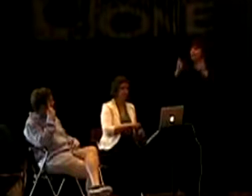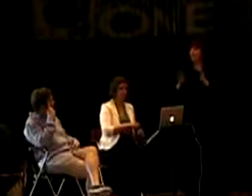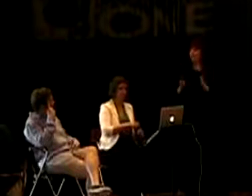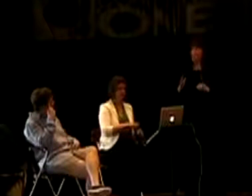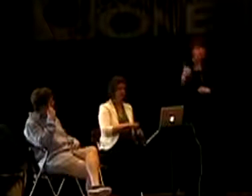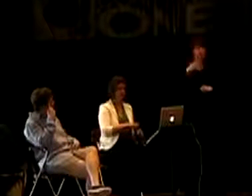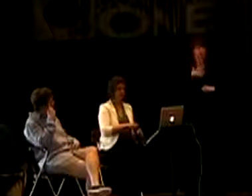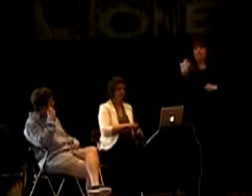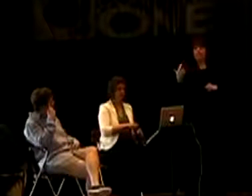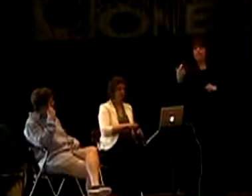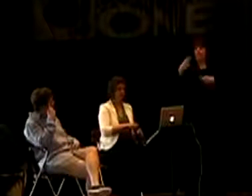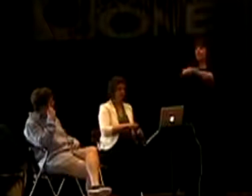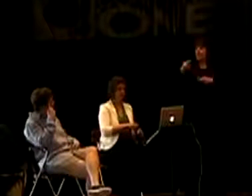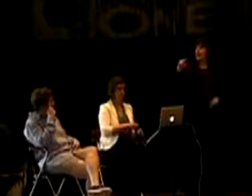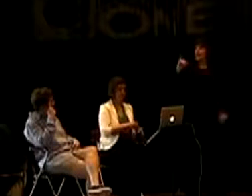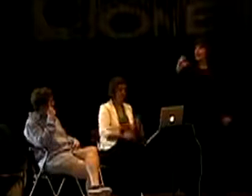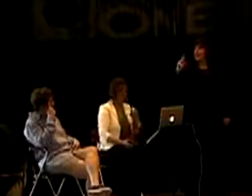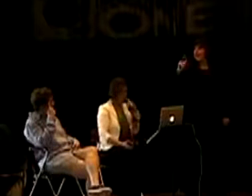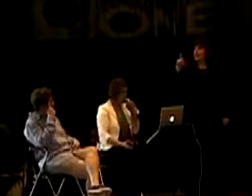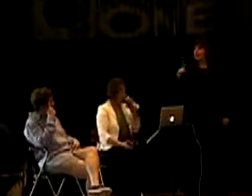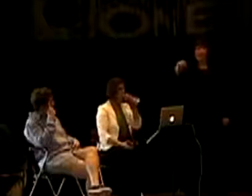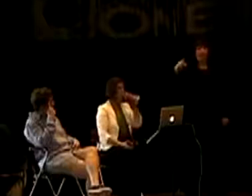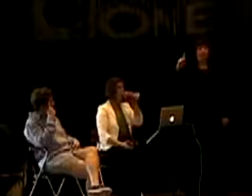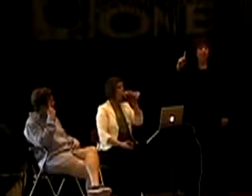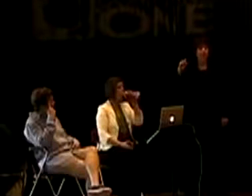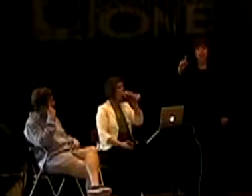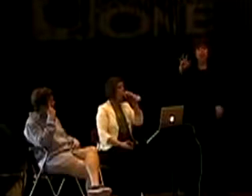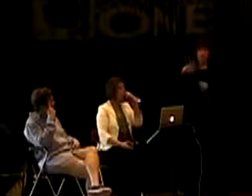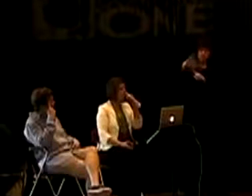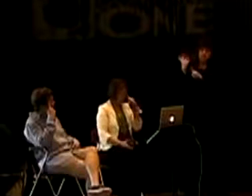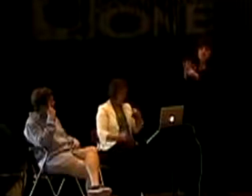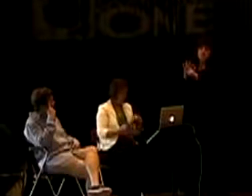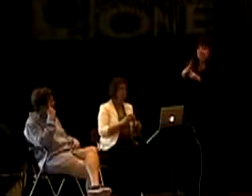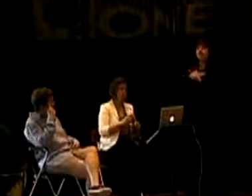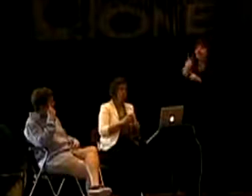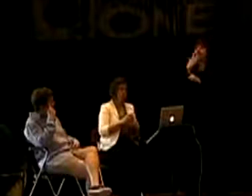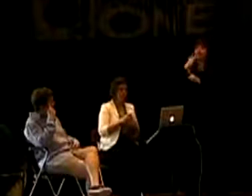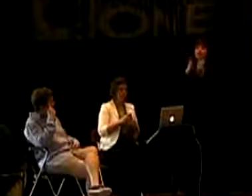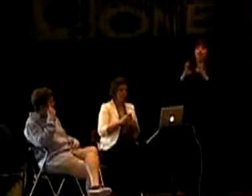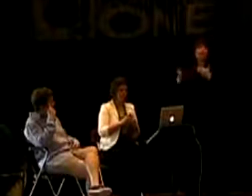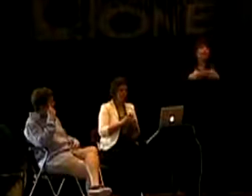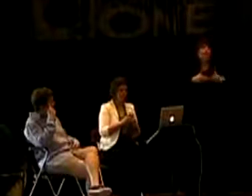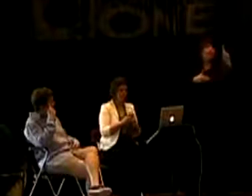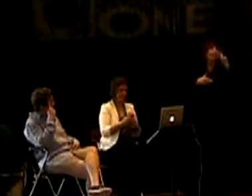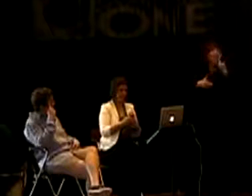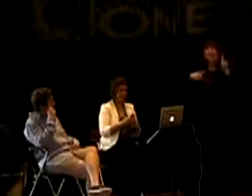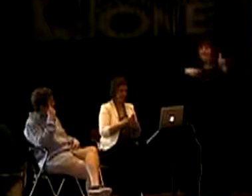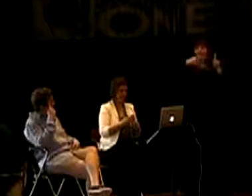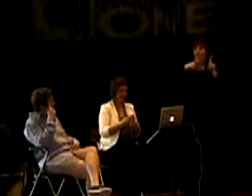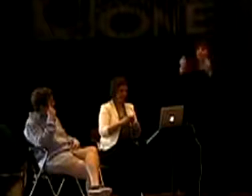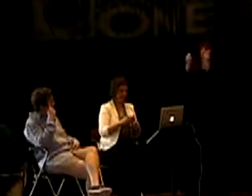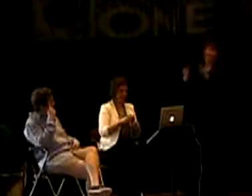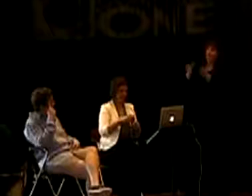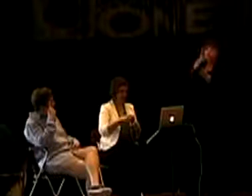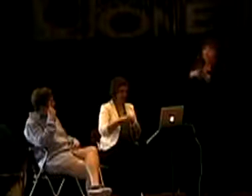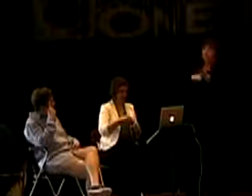very good friend, her name is Nick Zapko, who is one of my favorite performers, deaf or hearing, or, you know, in general, one of my favorite